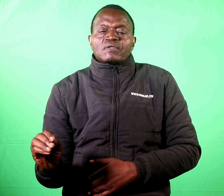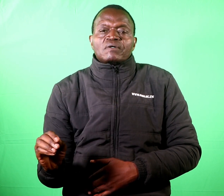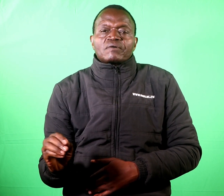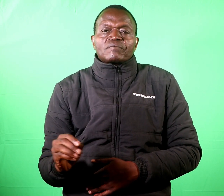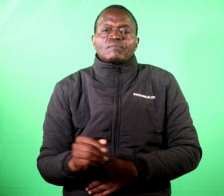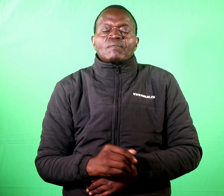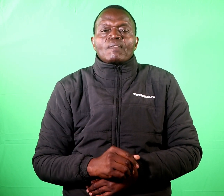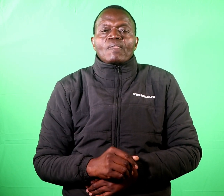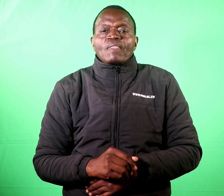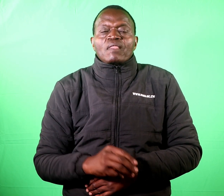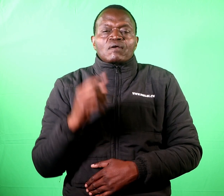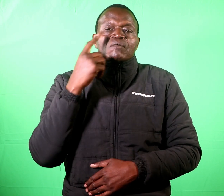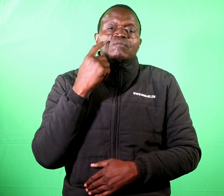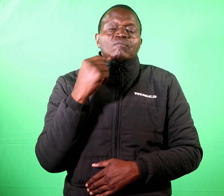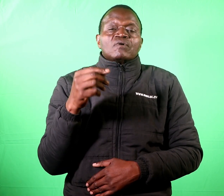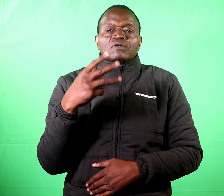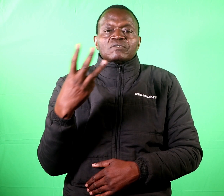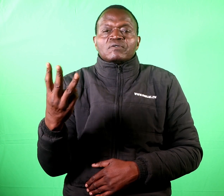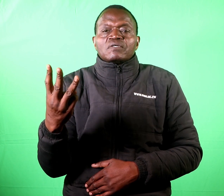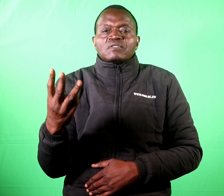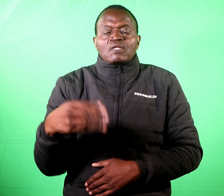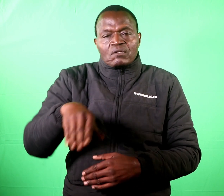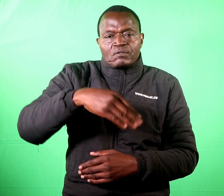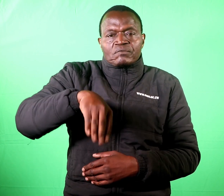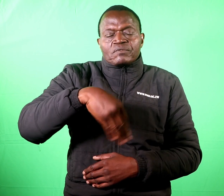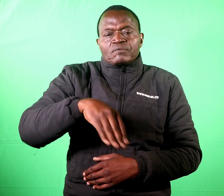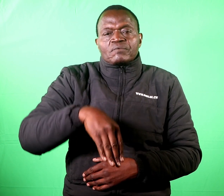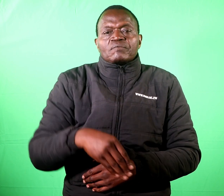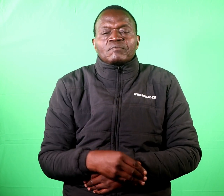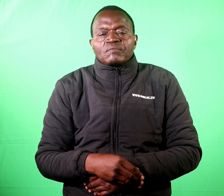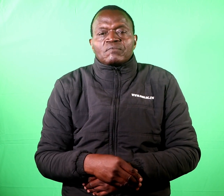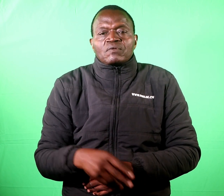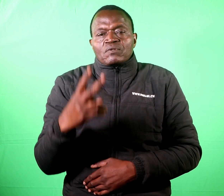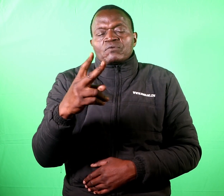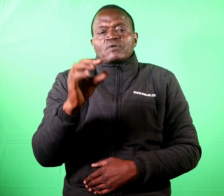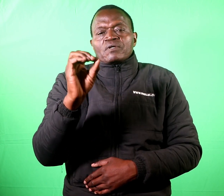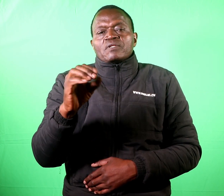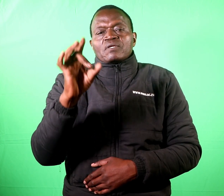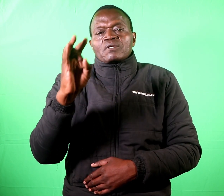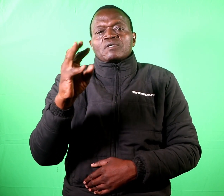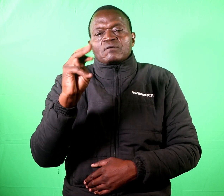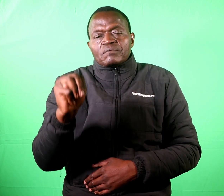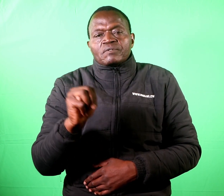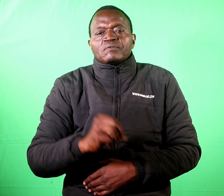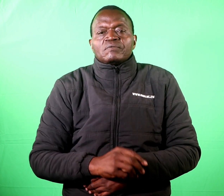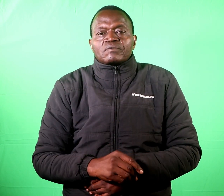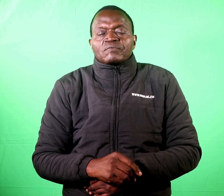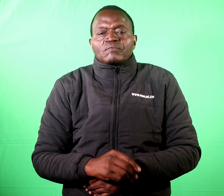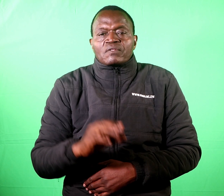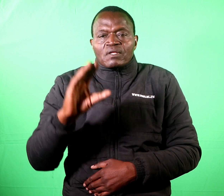Marsh West, located within premises, 20 kilometers, less than